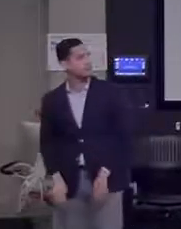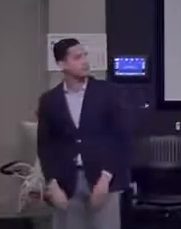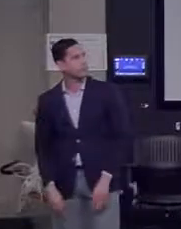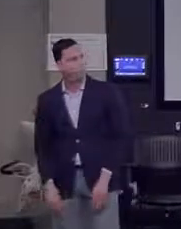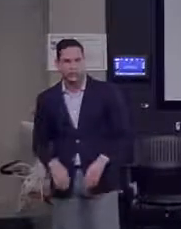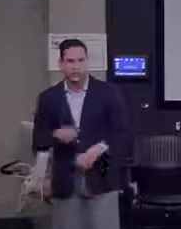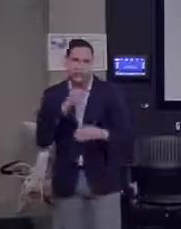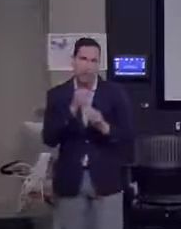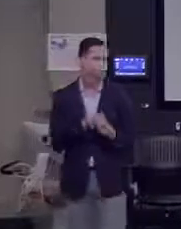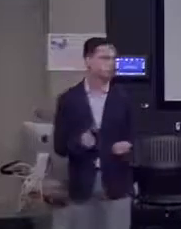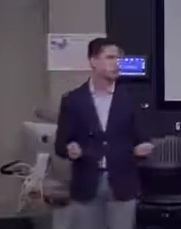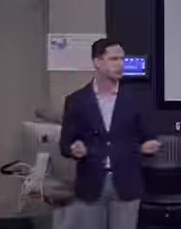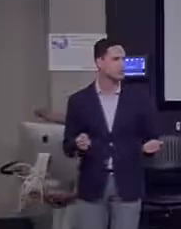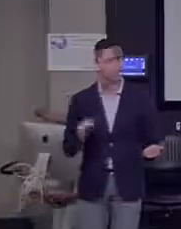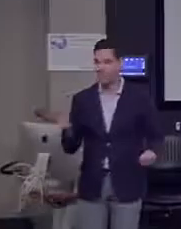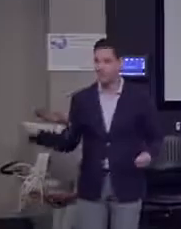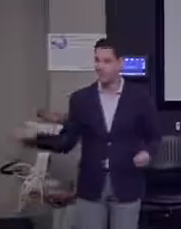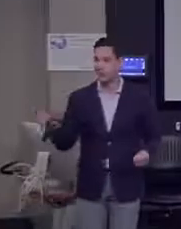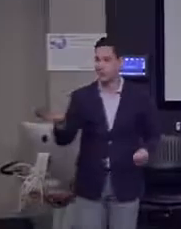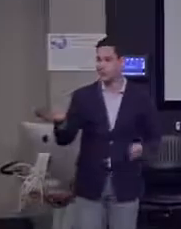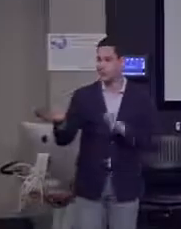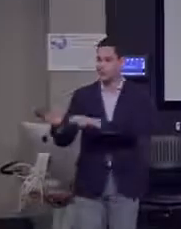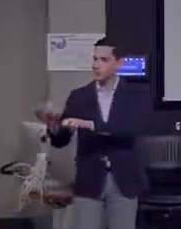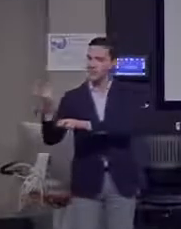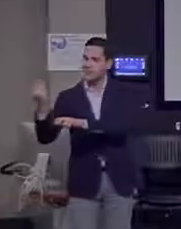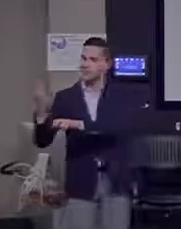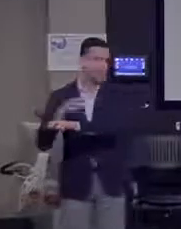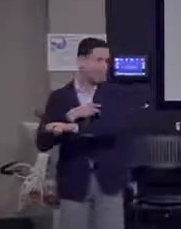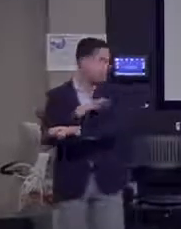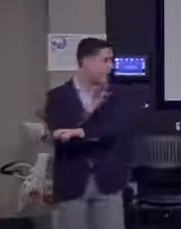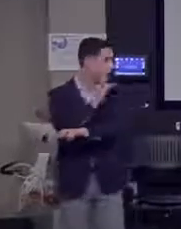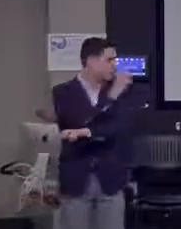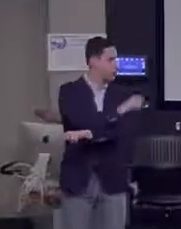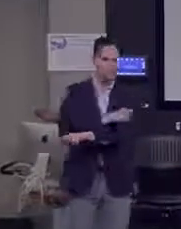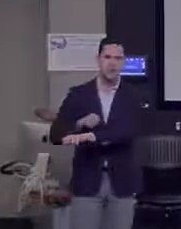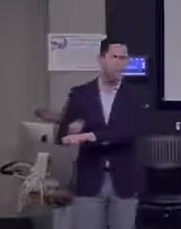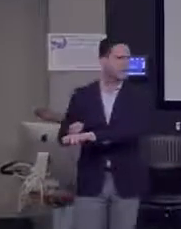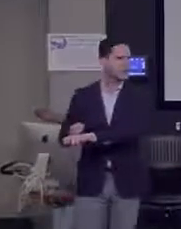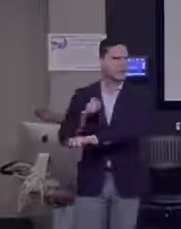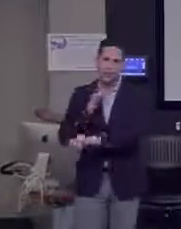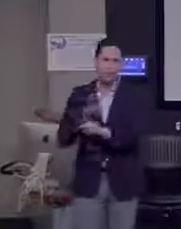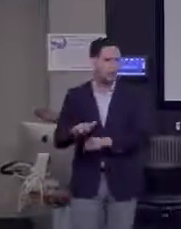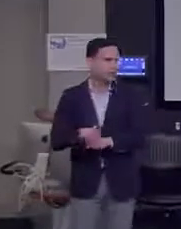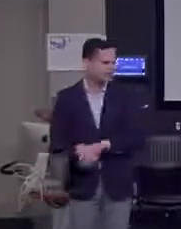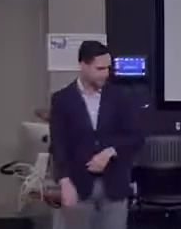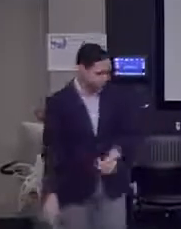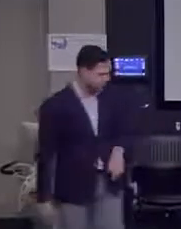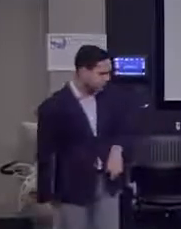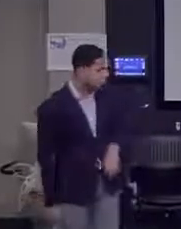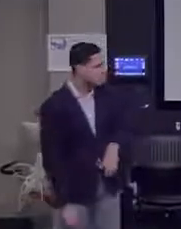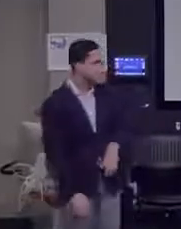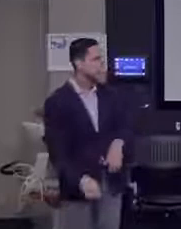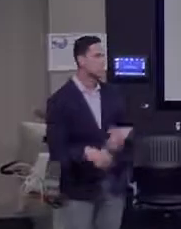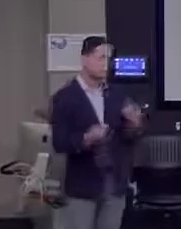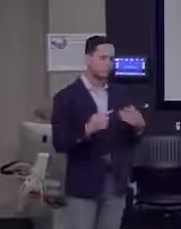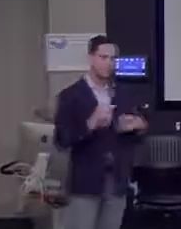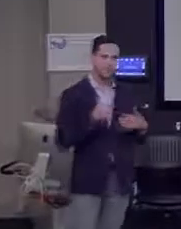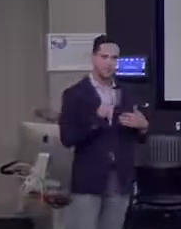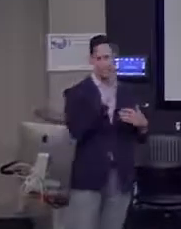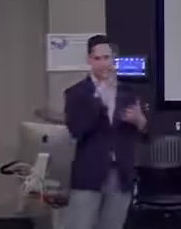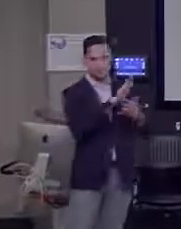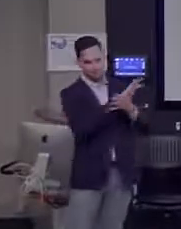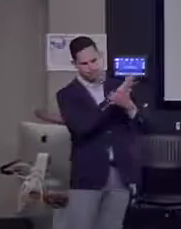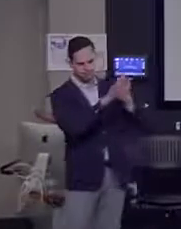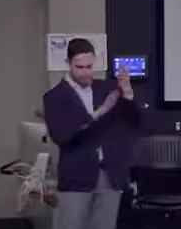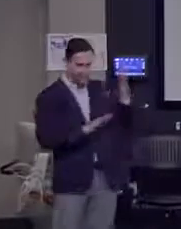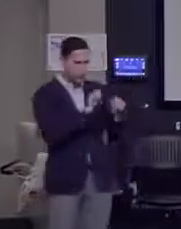them a lot of words. Well, on the heels of a number of our colleagues, and building off of some work that